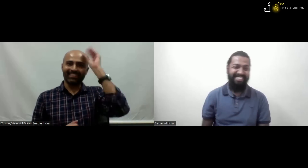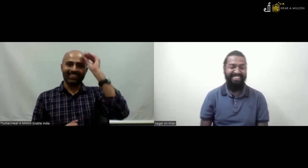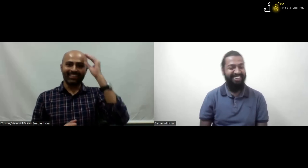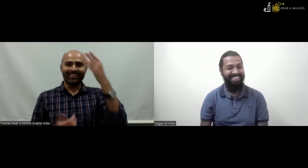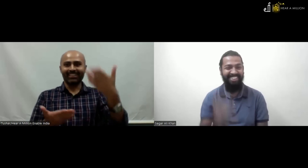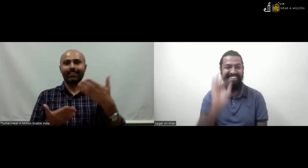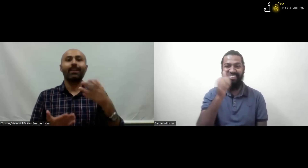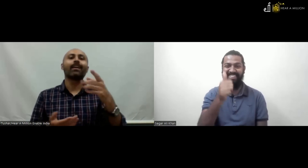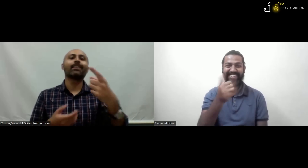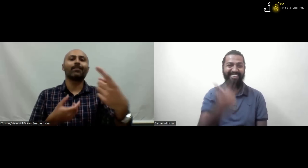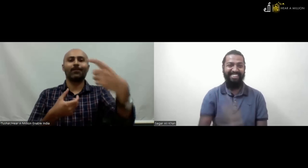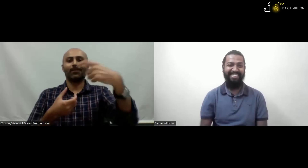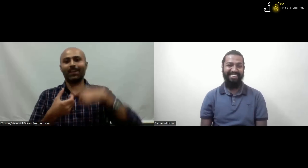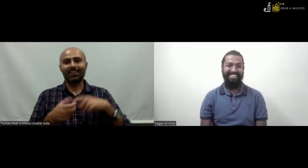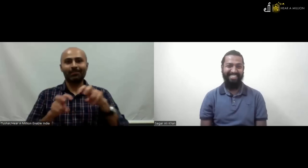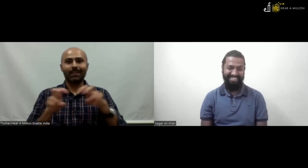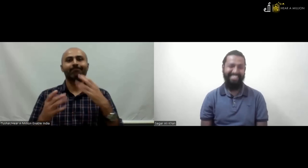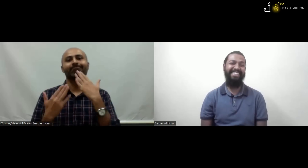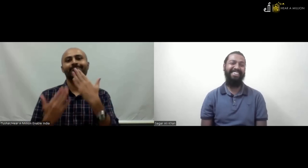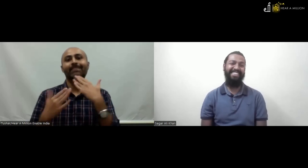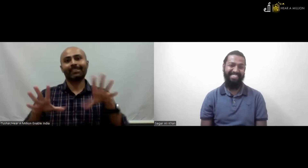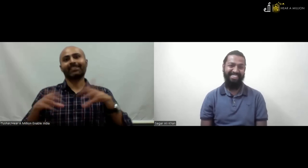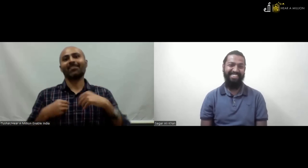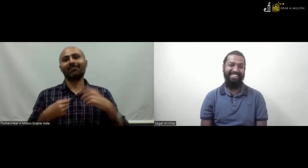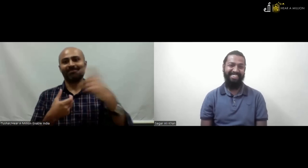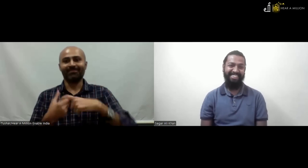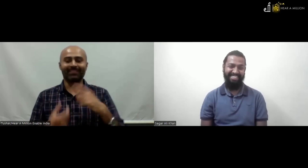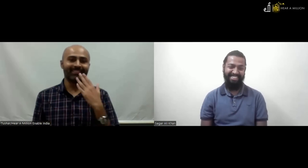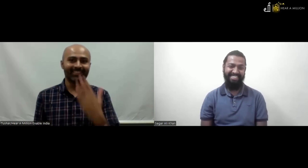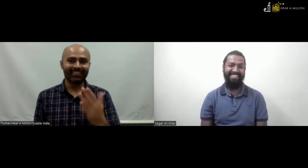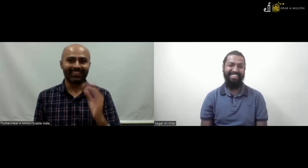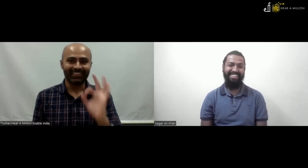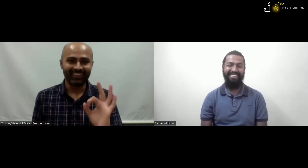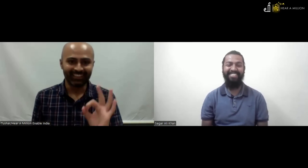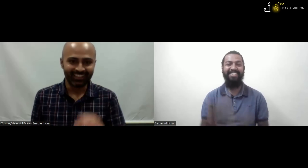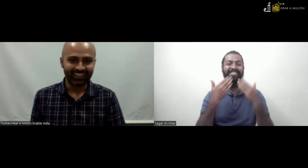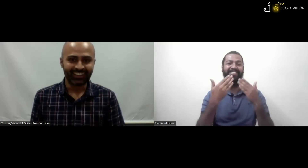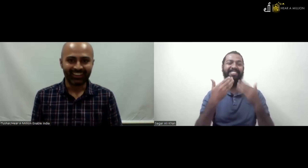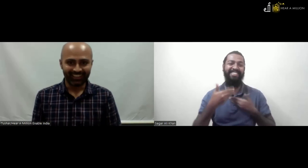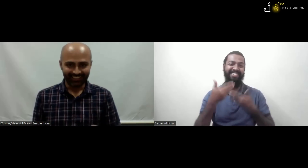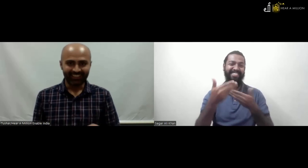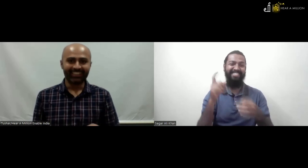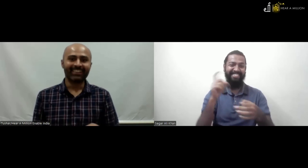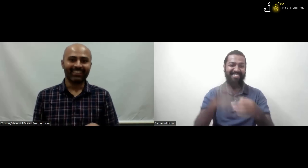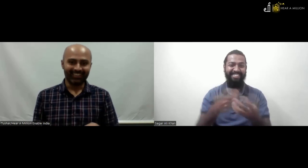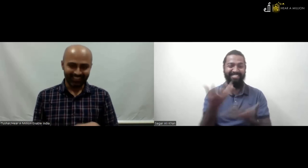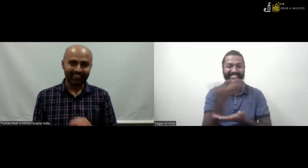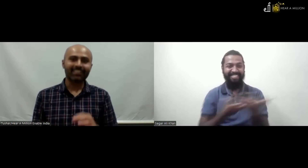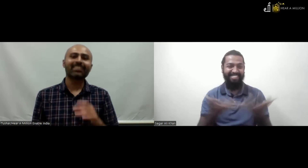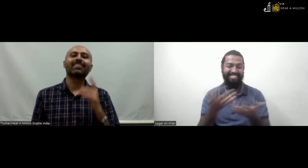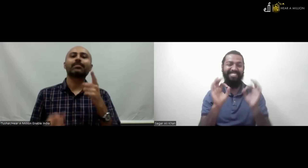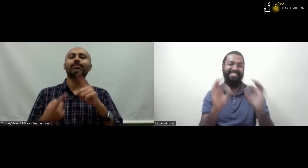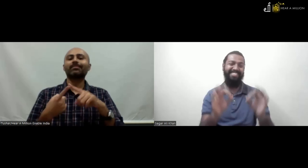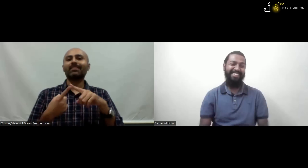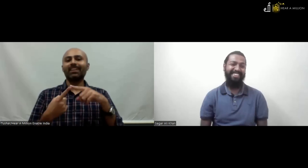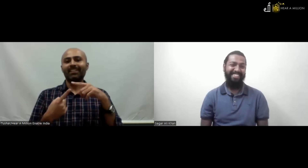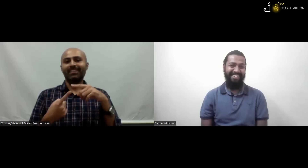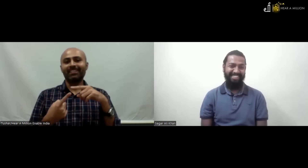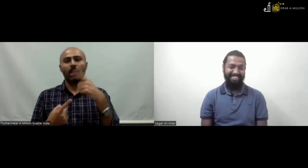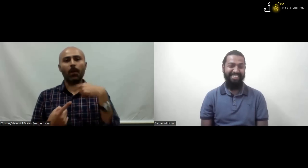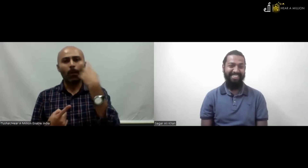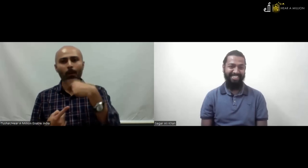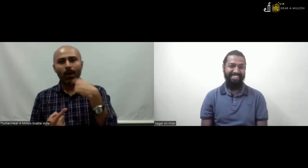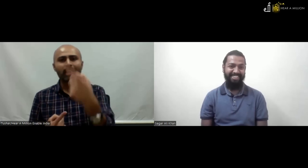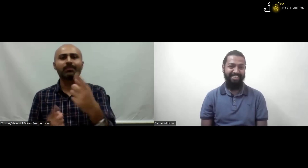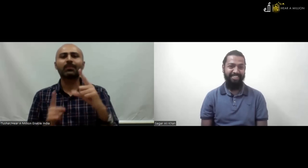Hi. Hello, Sagar. How are you? Thank you so much for joining our panel today. Thank you for having me. Thank you for